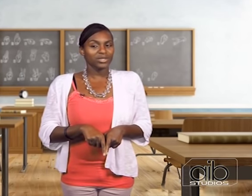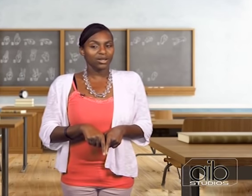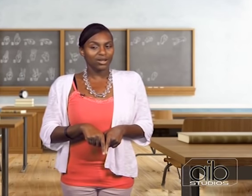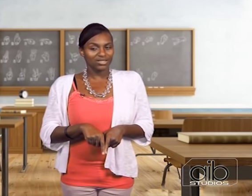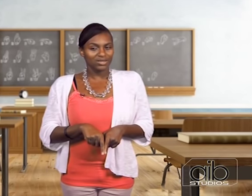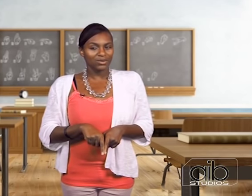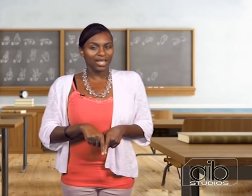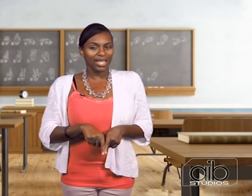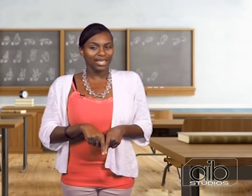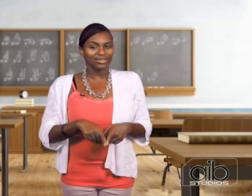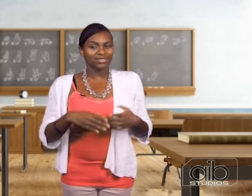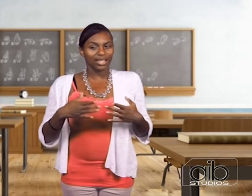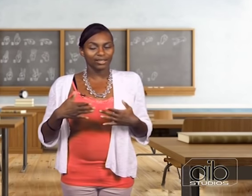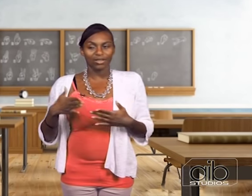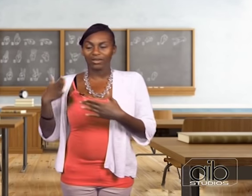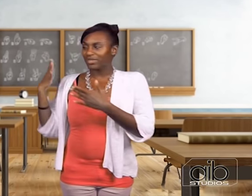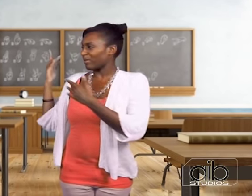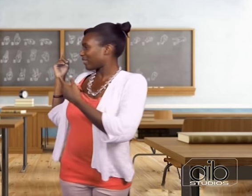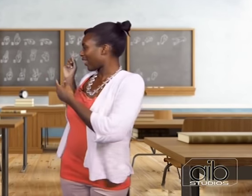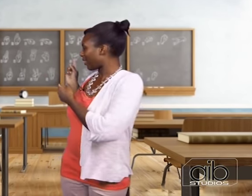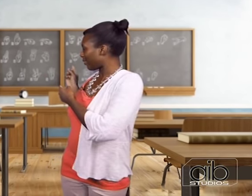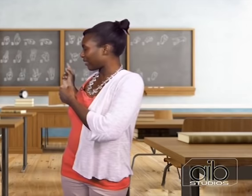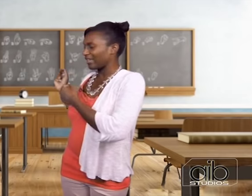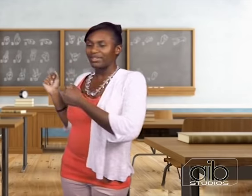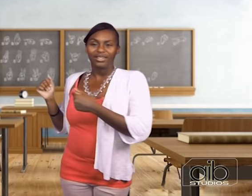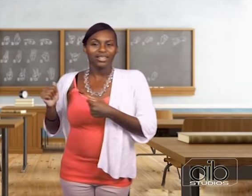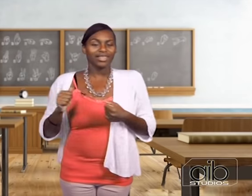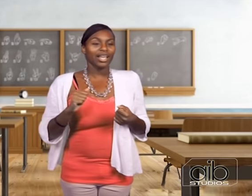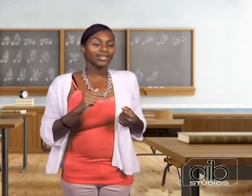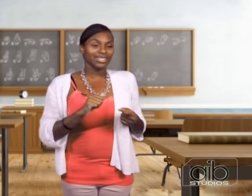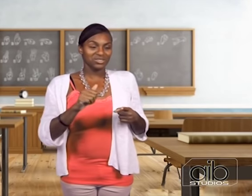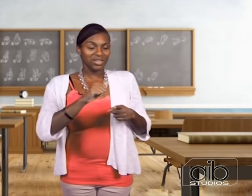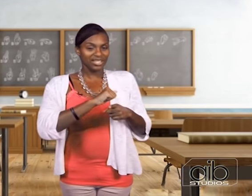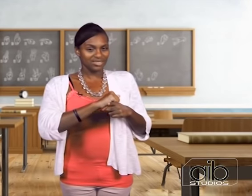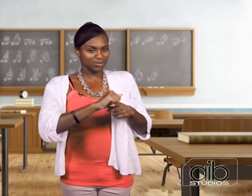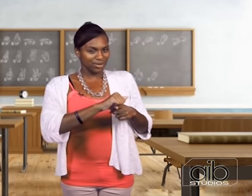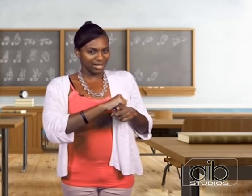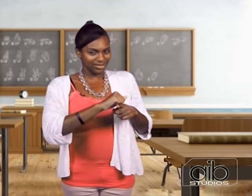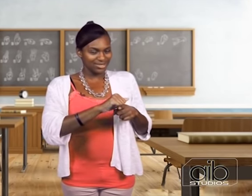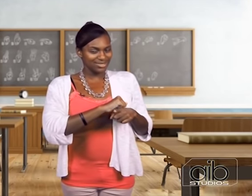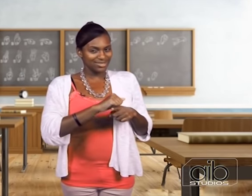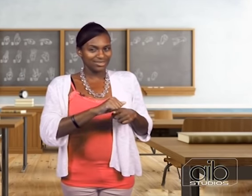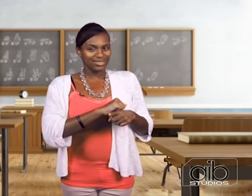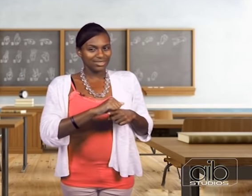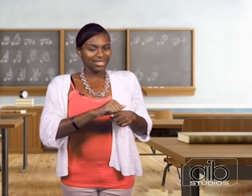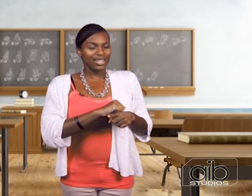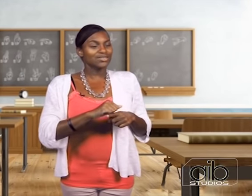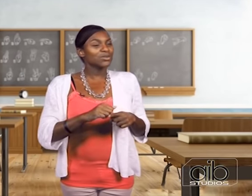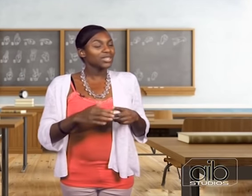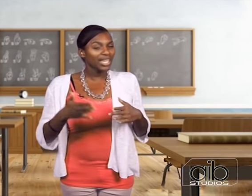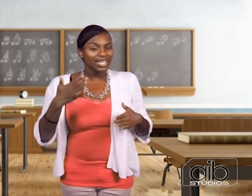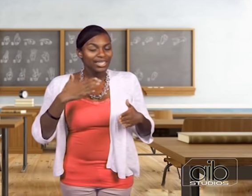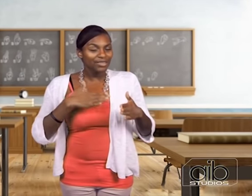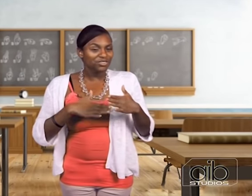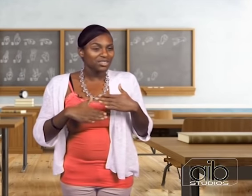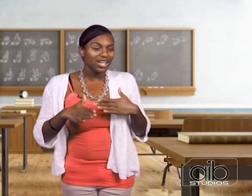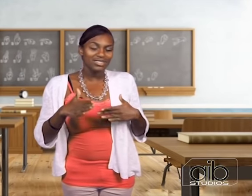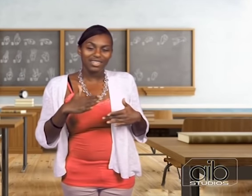we also had the dialogue that we had up here that I need you guys to practice. And it's okay if you're not